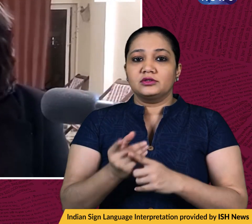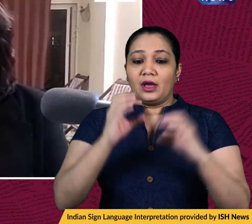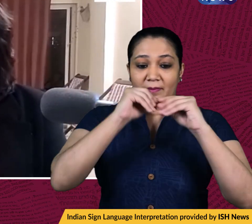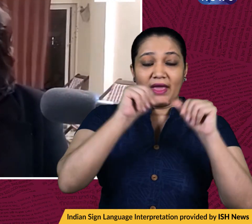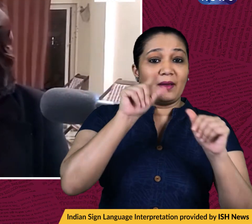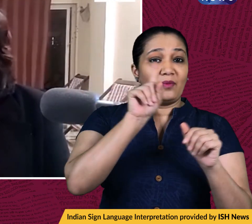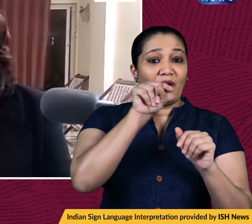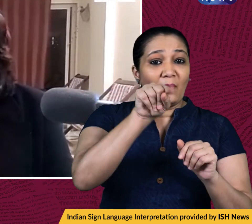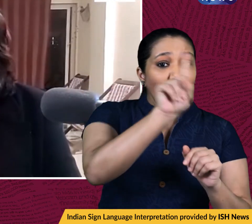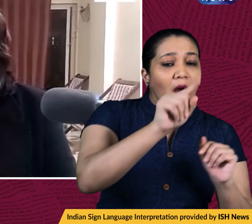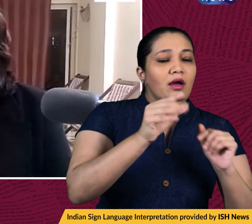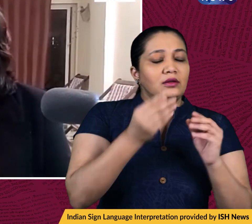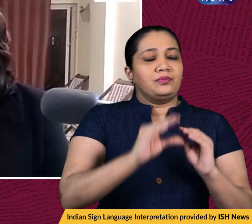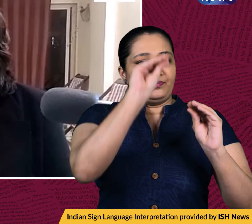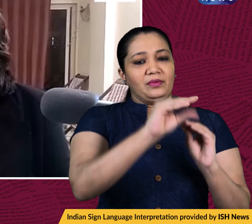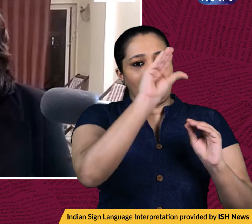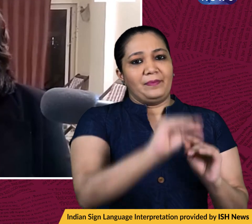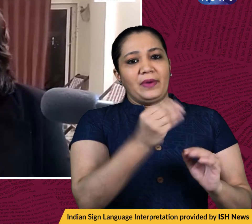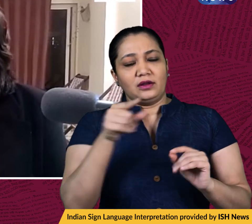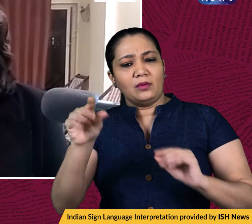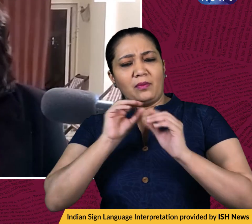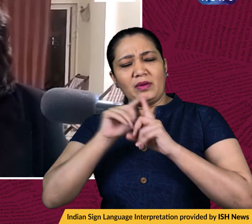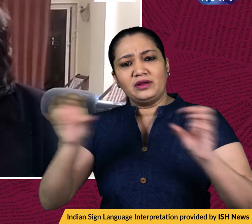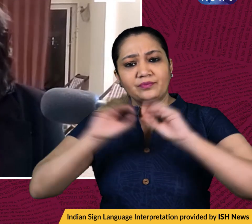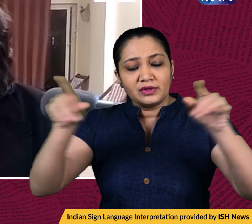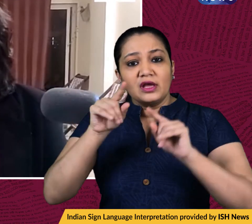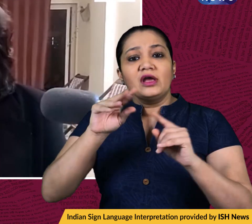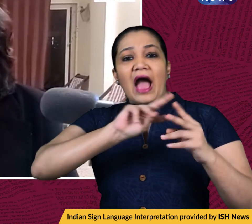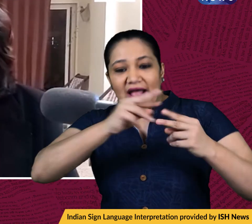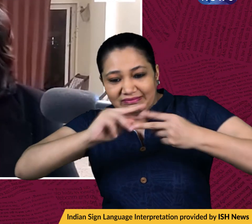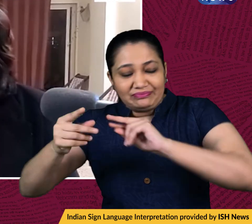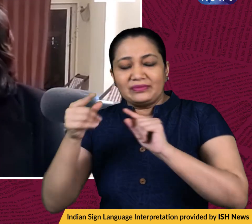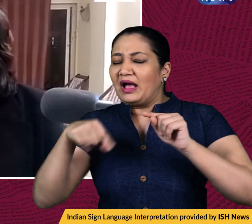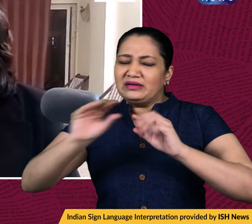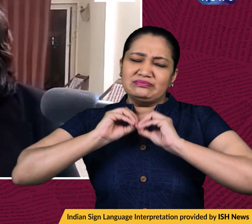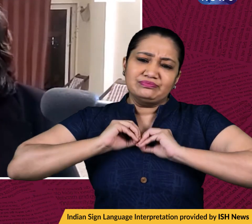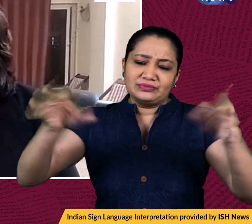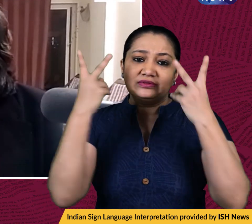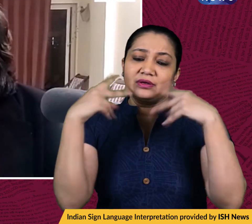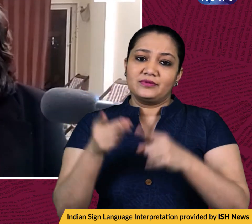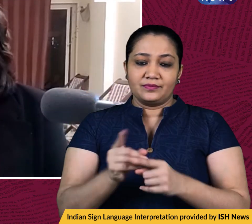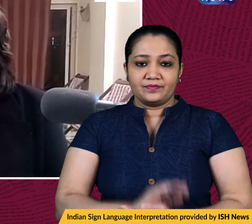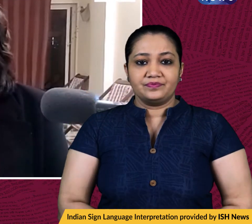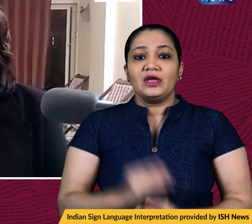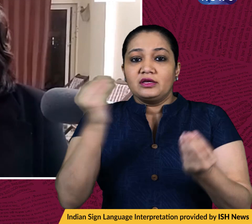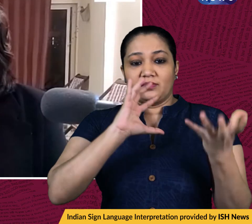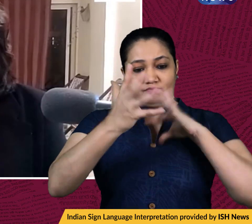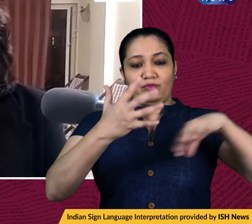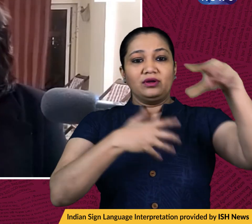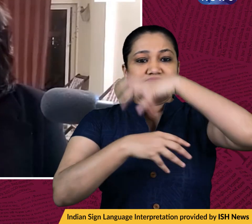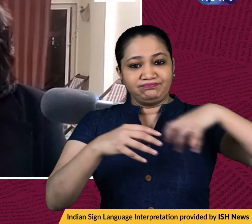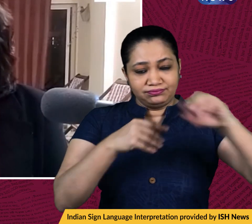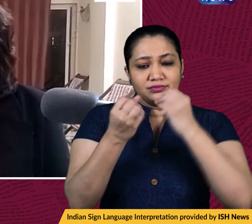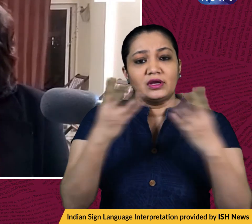than BA.1 and its transmission is more than other subvariants. Now, it's taking a grip, she said, in some